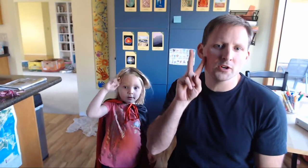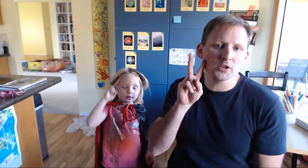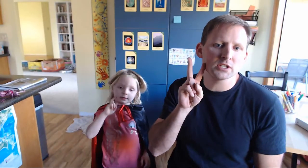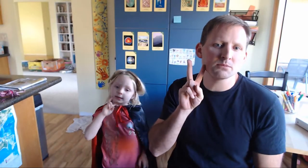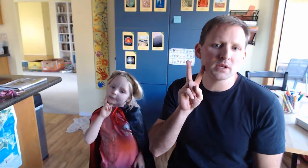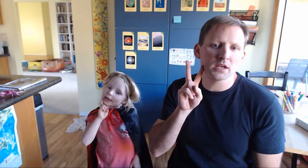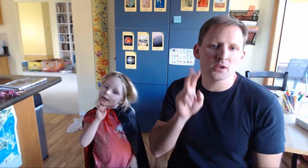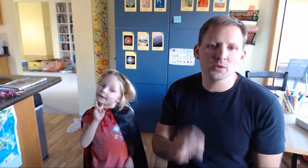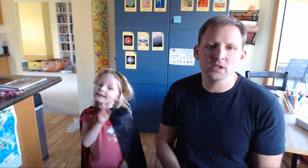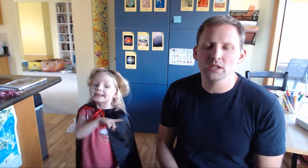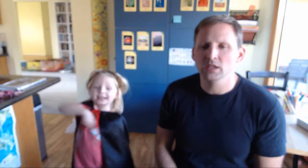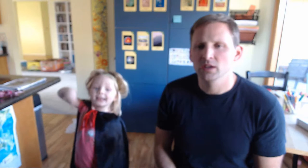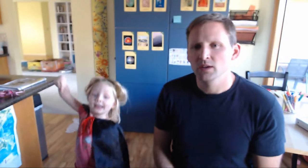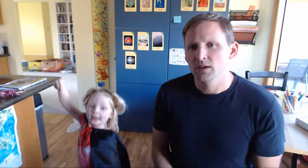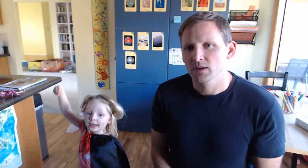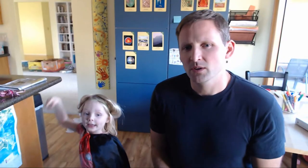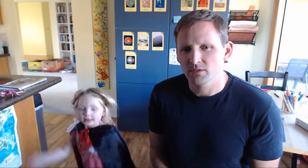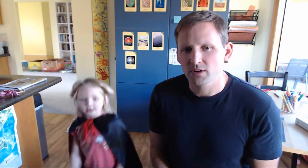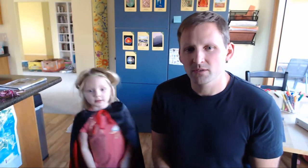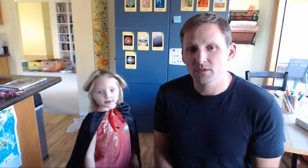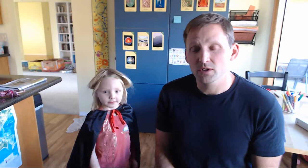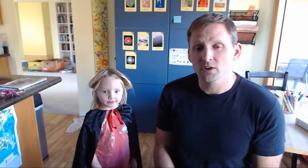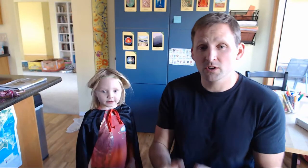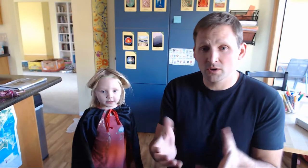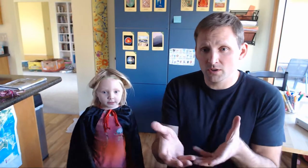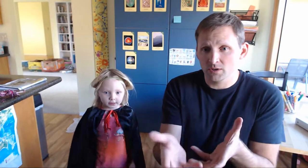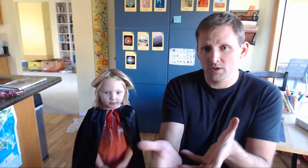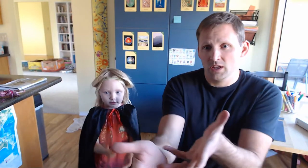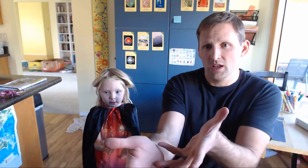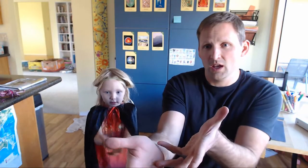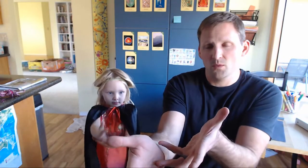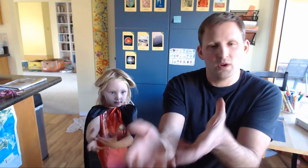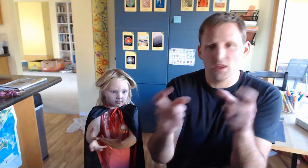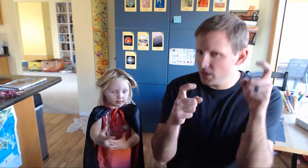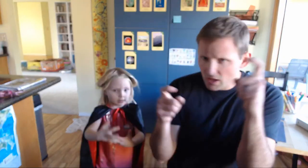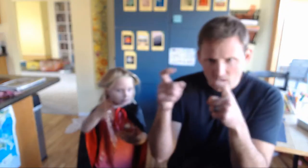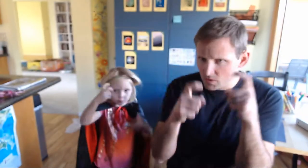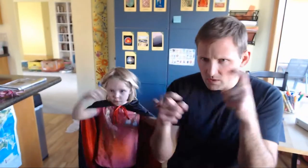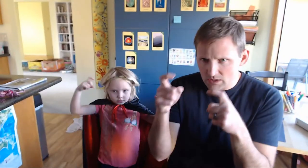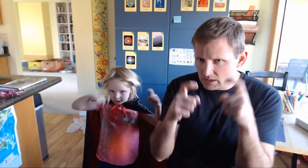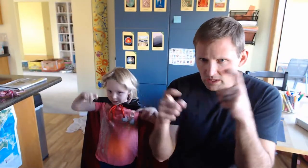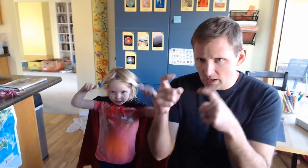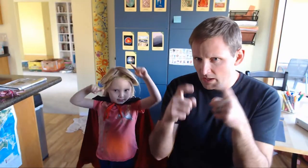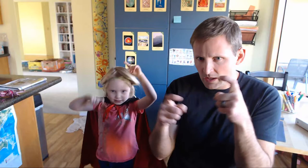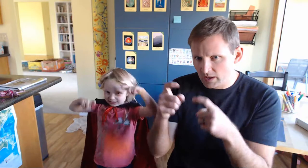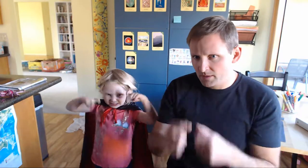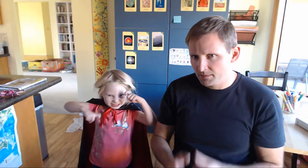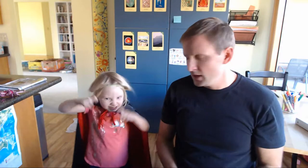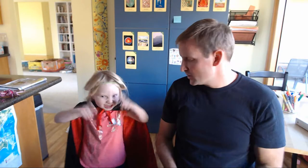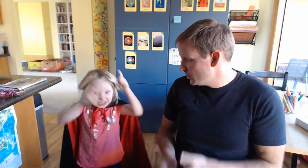Virgin Mary, and born of her, yet without sin.